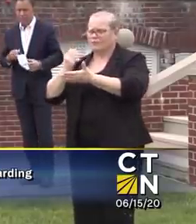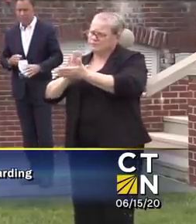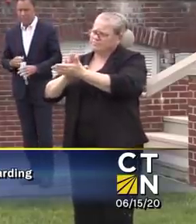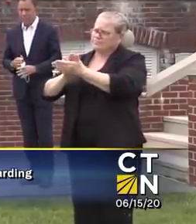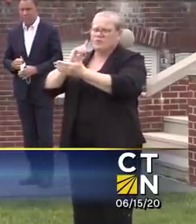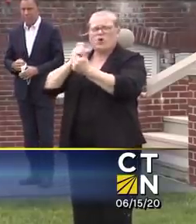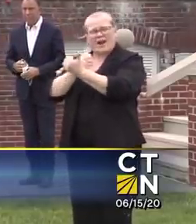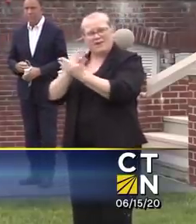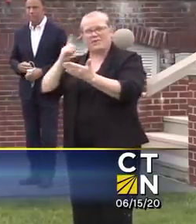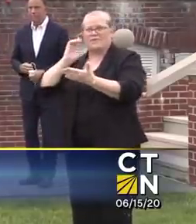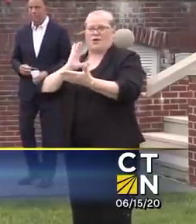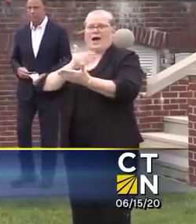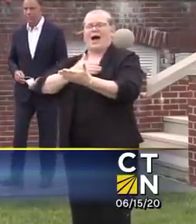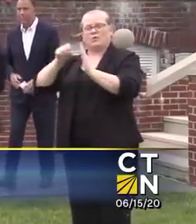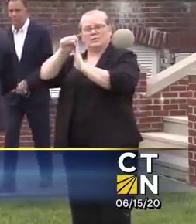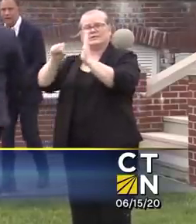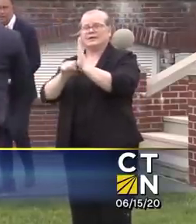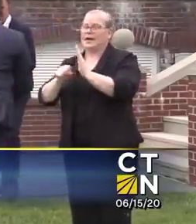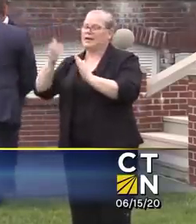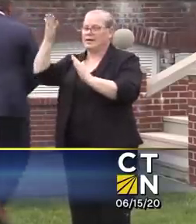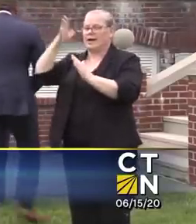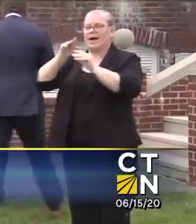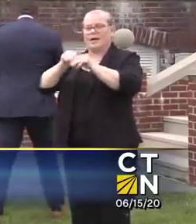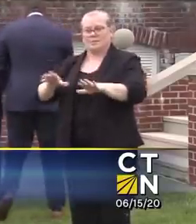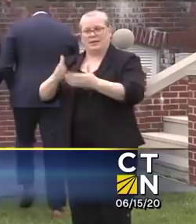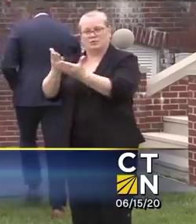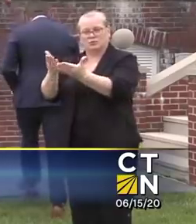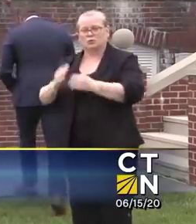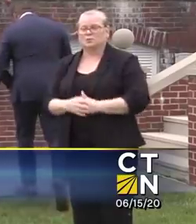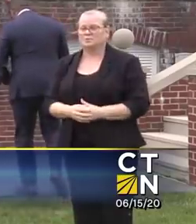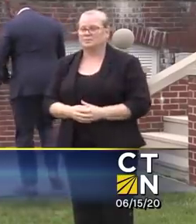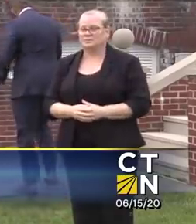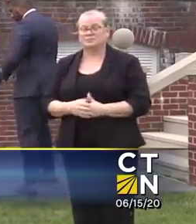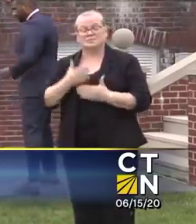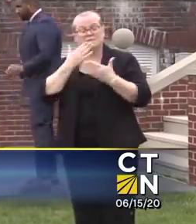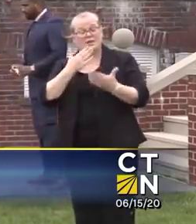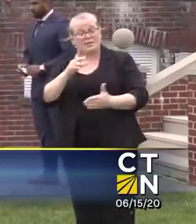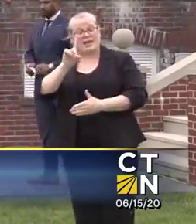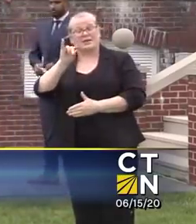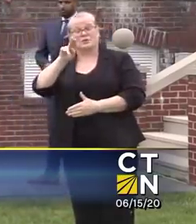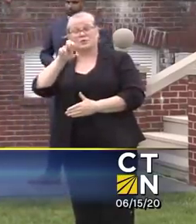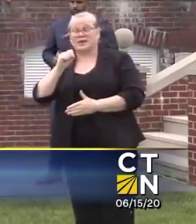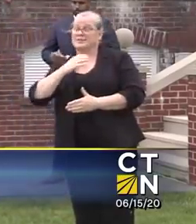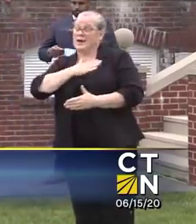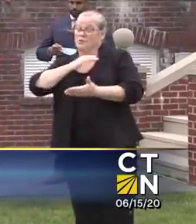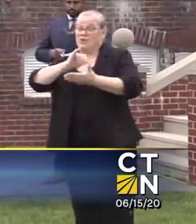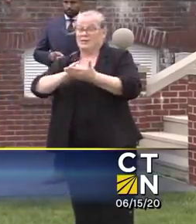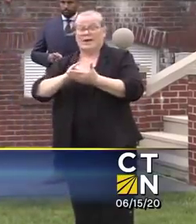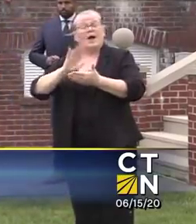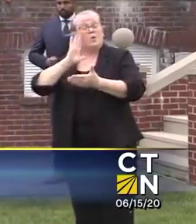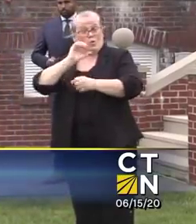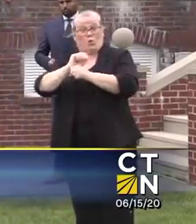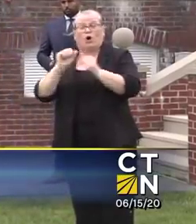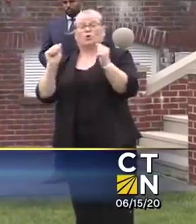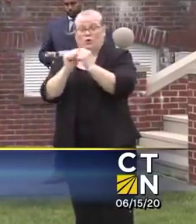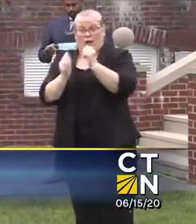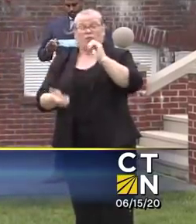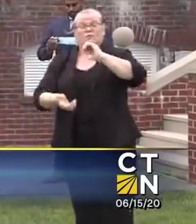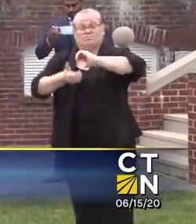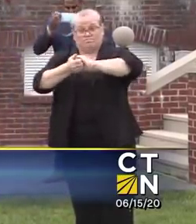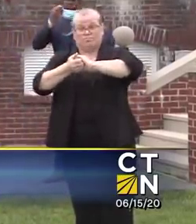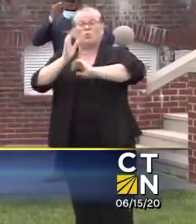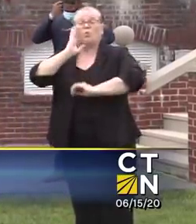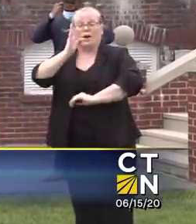doing for our state. God bless you. Thank you, Dennis. Appreciate that. We're going to work on this together, Dennis. And finally,